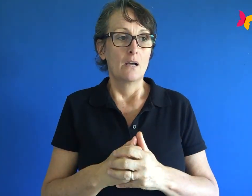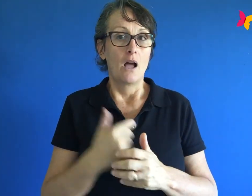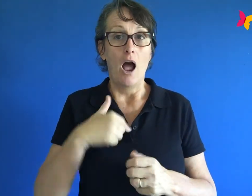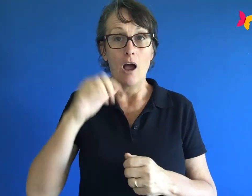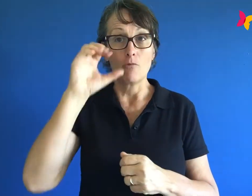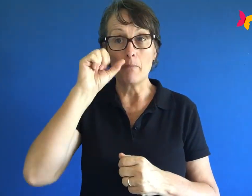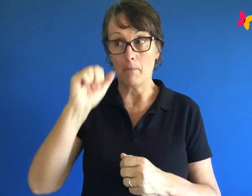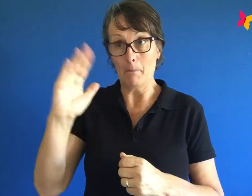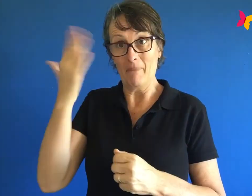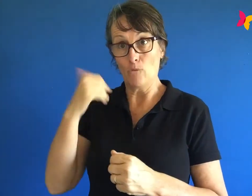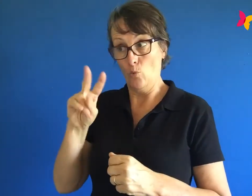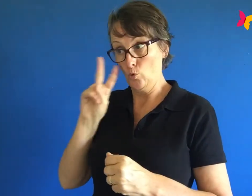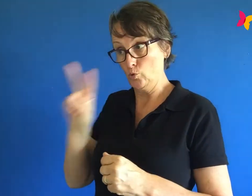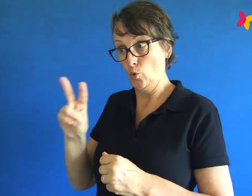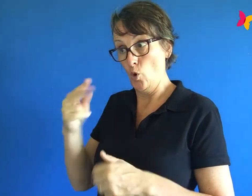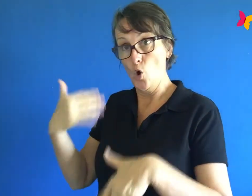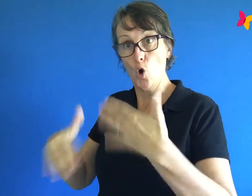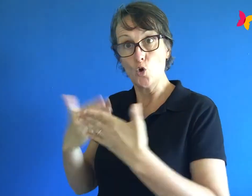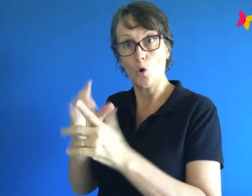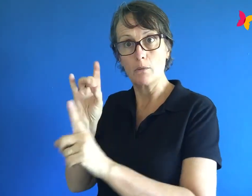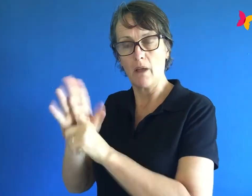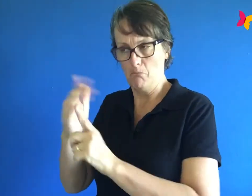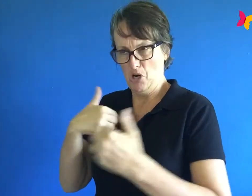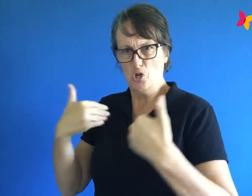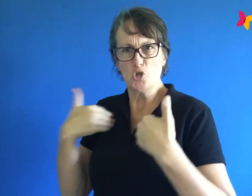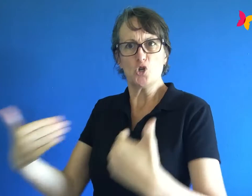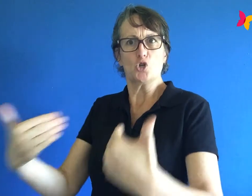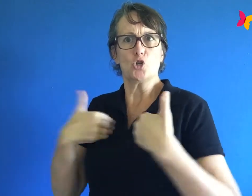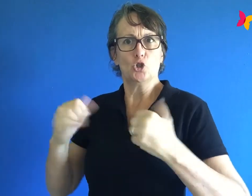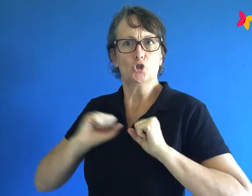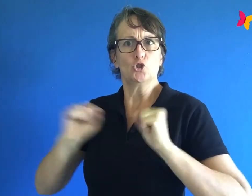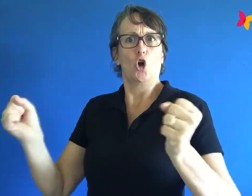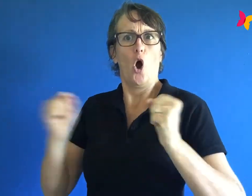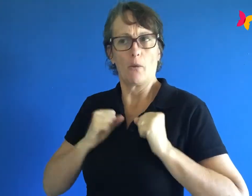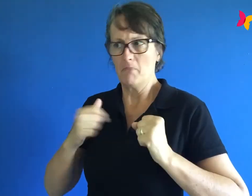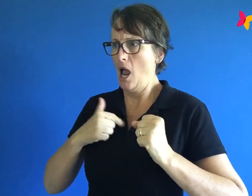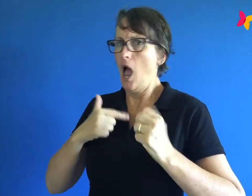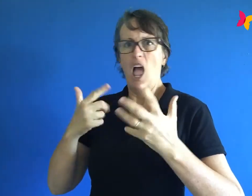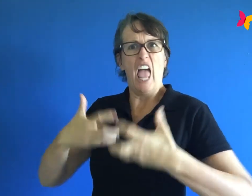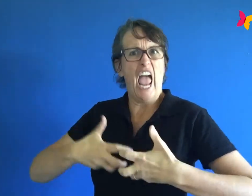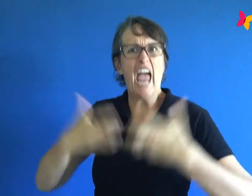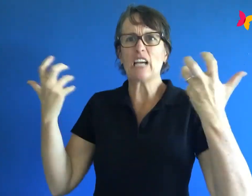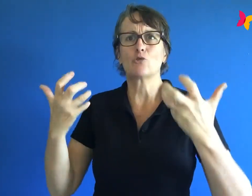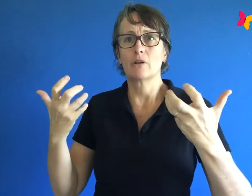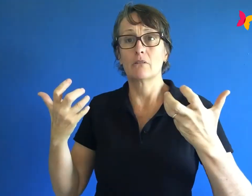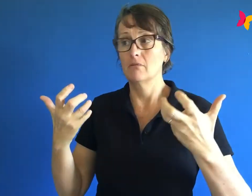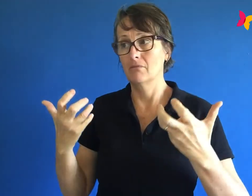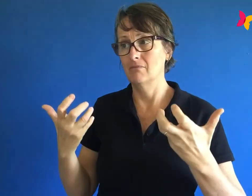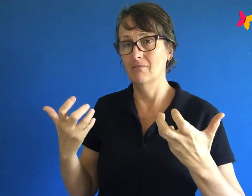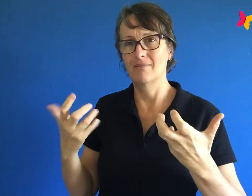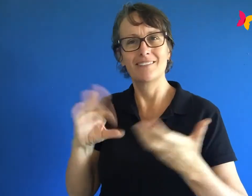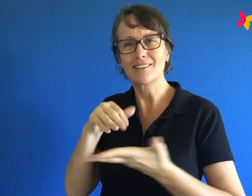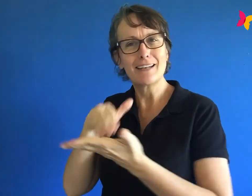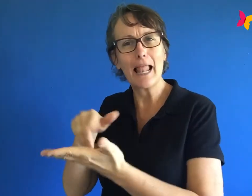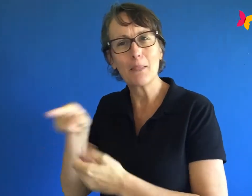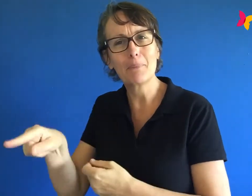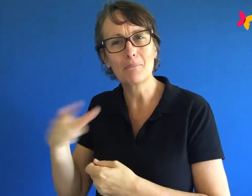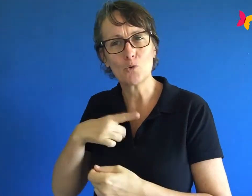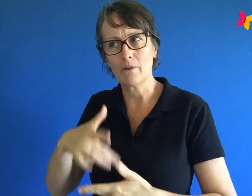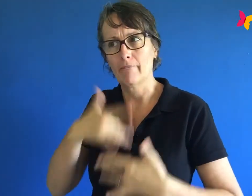self-harming, we could see wasn't doing any good. It added to his shame, and what we